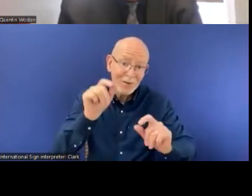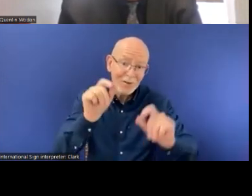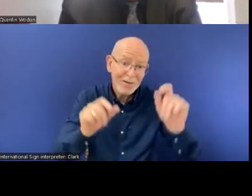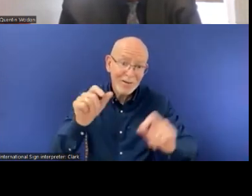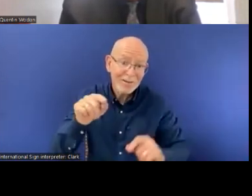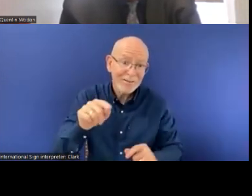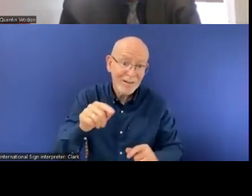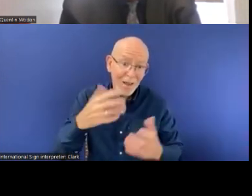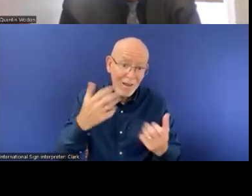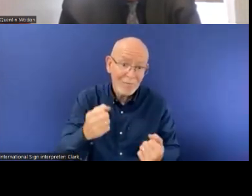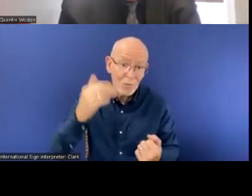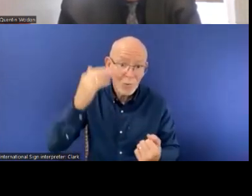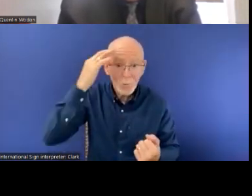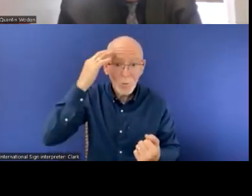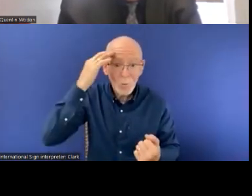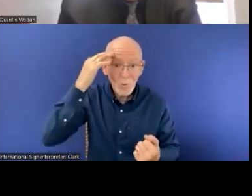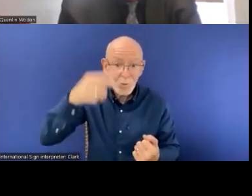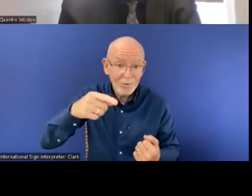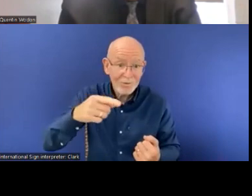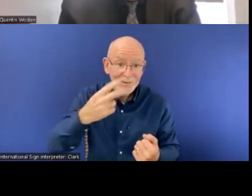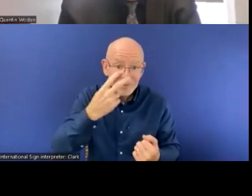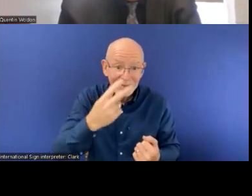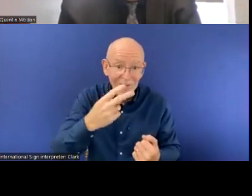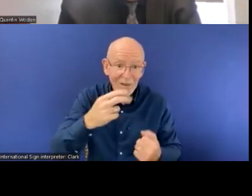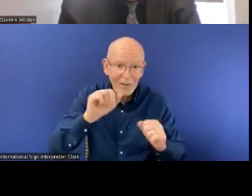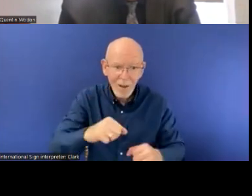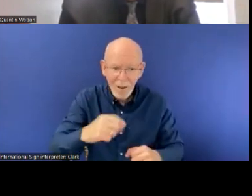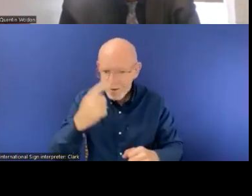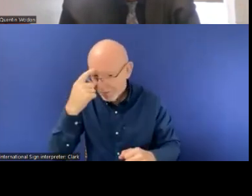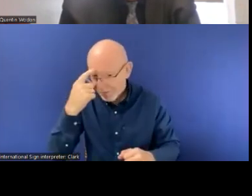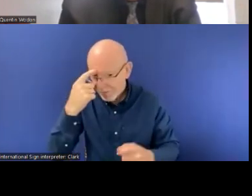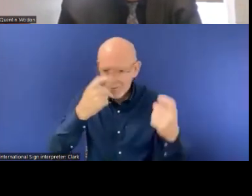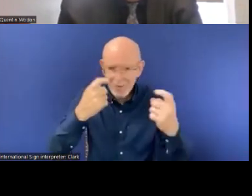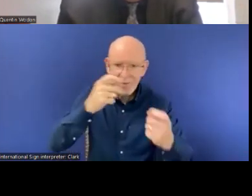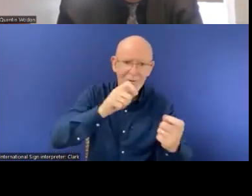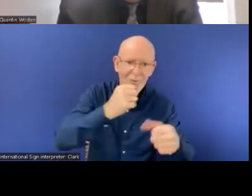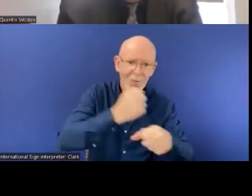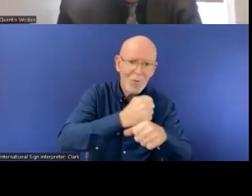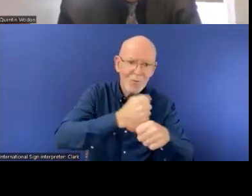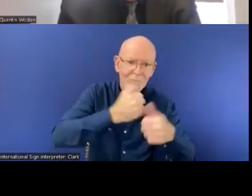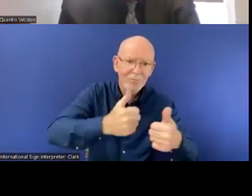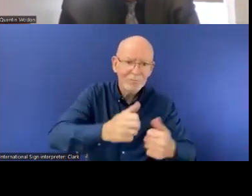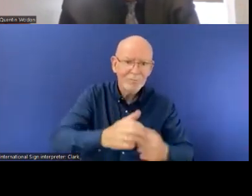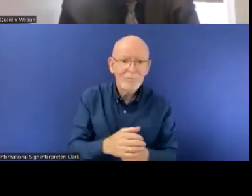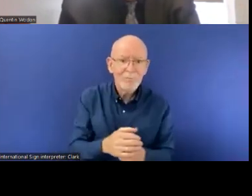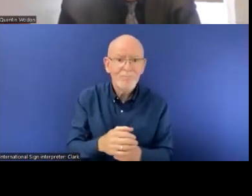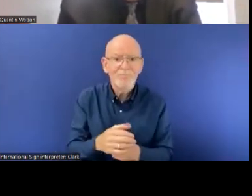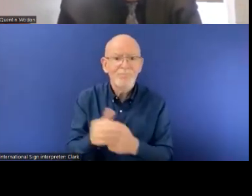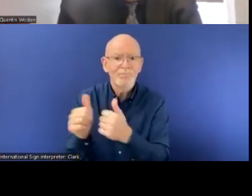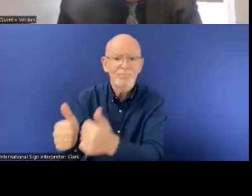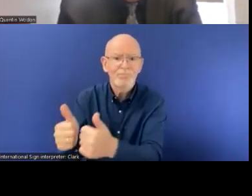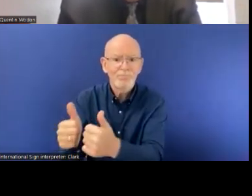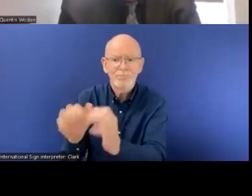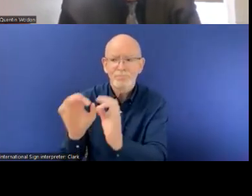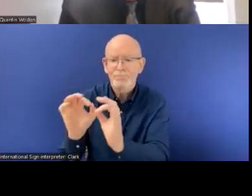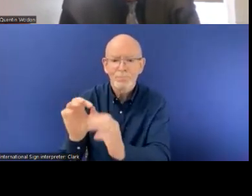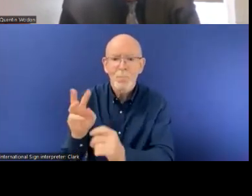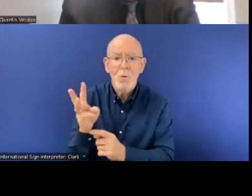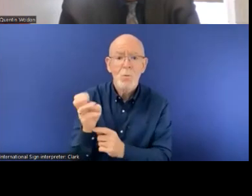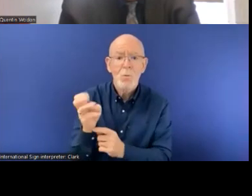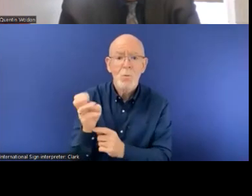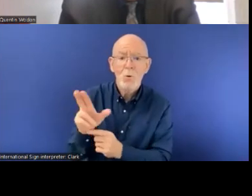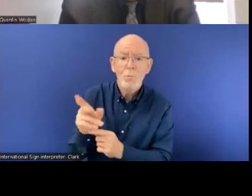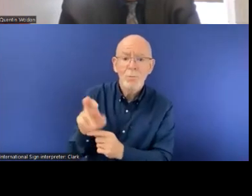Well, you know, I said children, so I'm not going to walk back. No, stick to your guns, 100%. Let's hear their voices, understand what they really